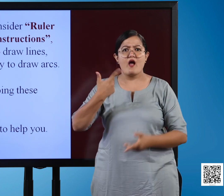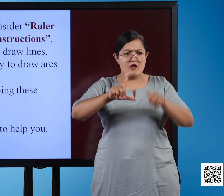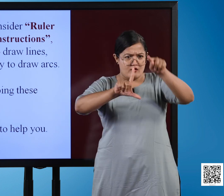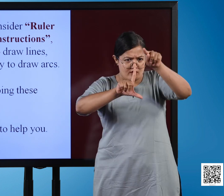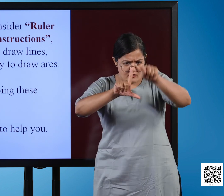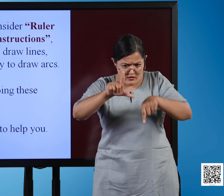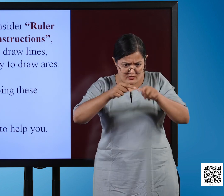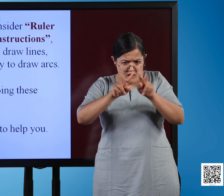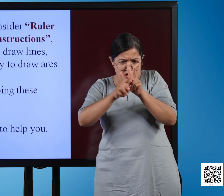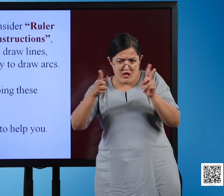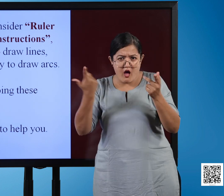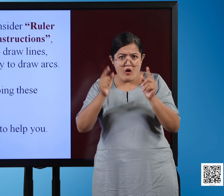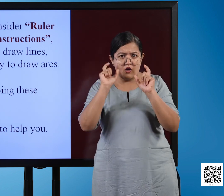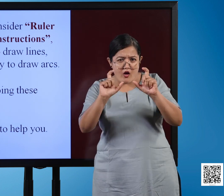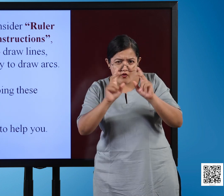Here are some tips to help you.